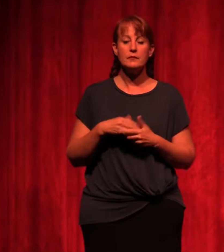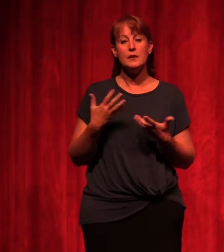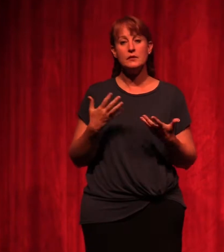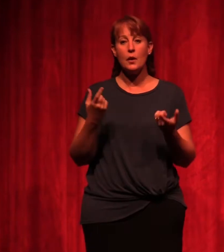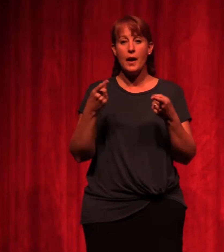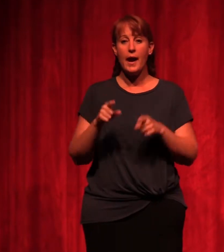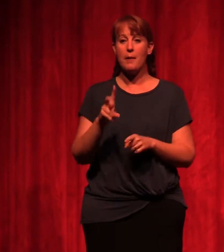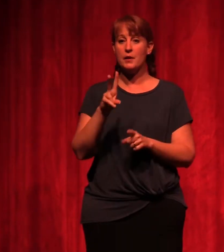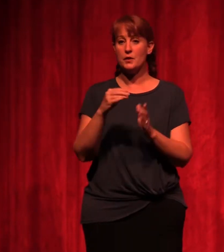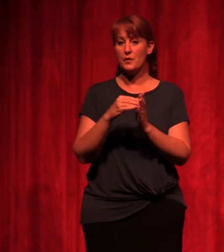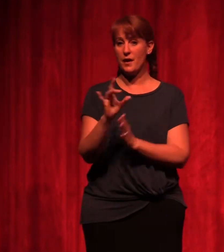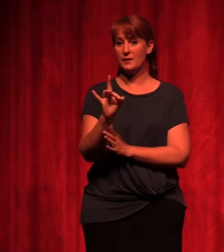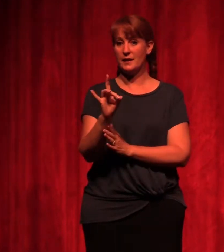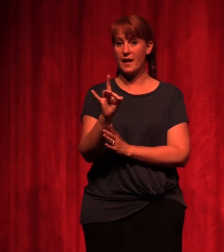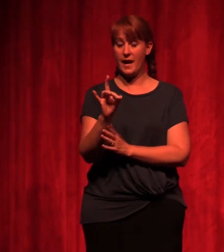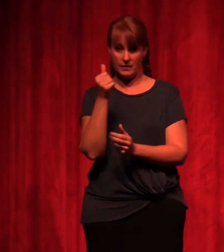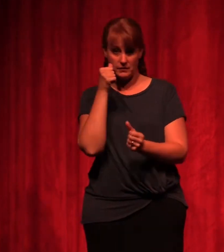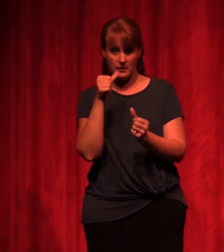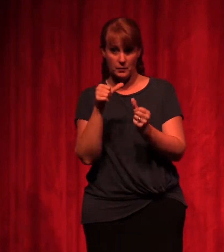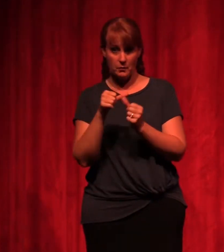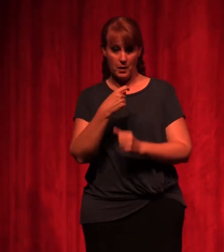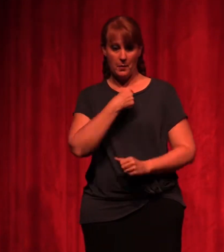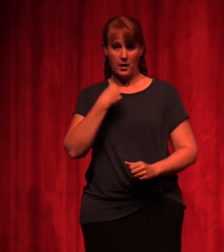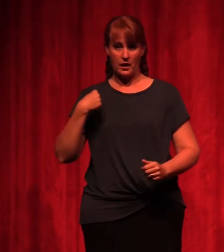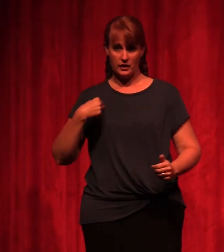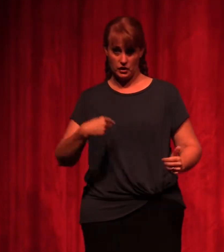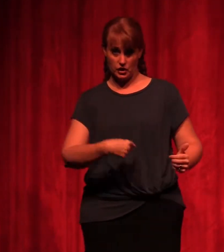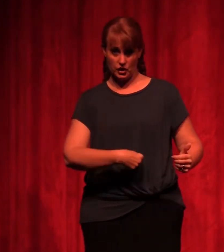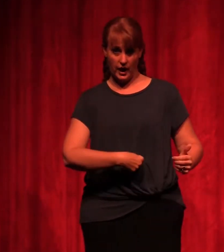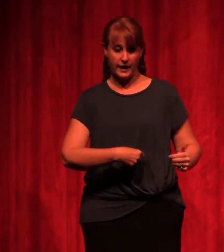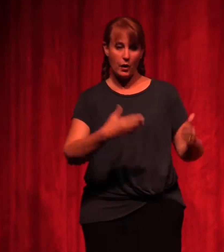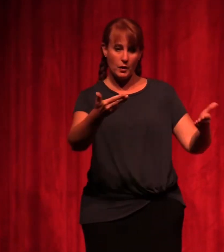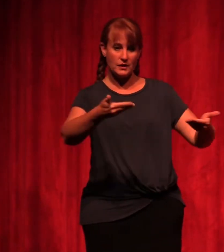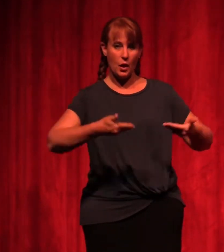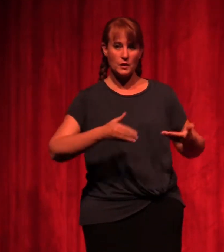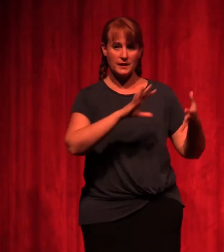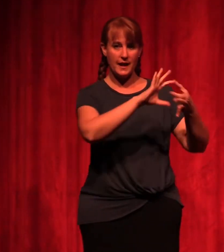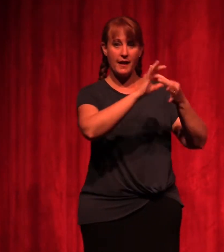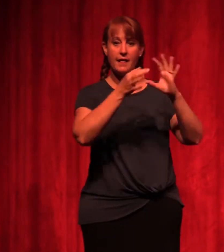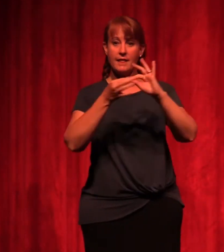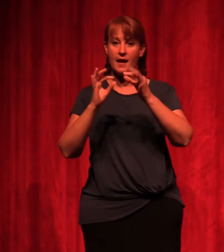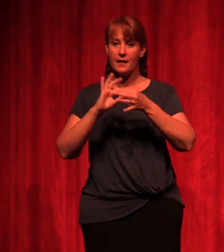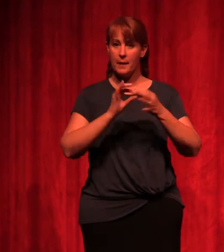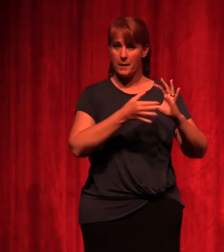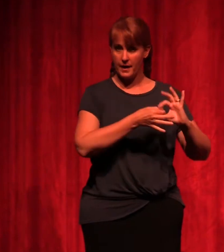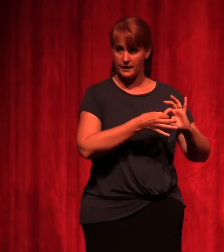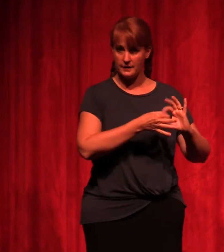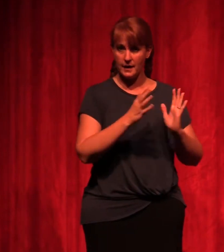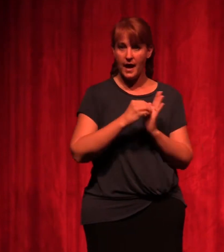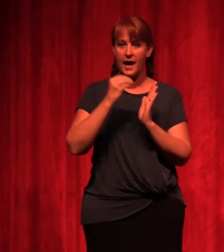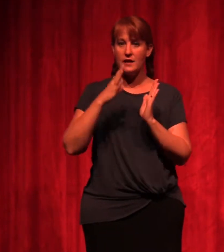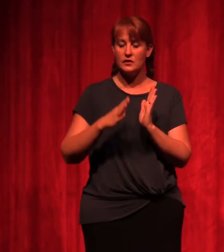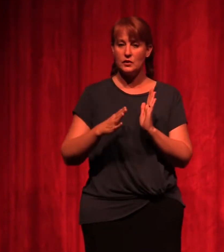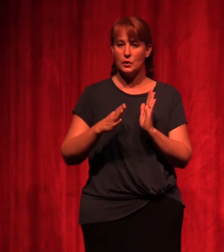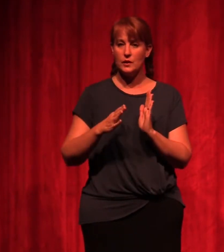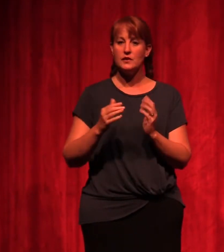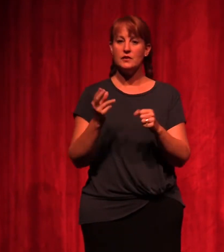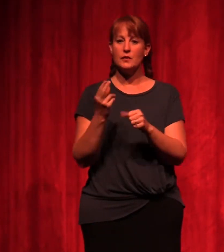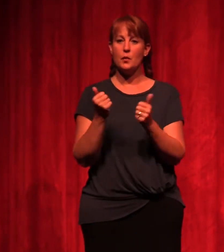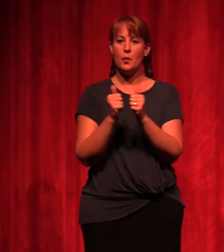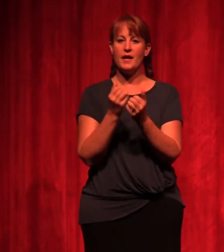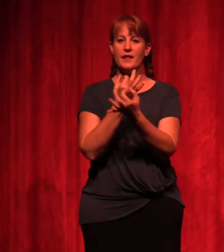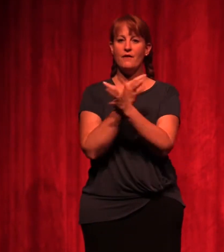in 2008, as you may remember, China was hosting the Olympics. And Students for a Free Tibet were using